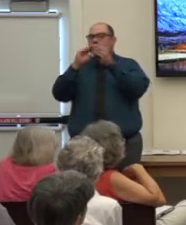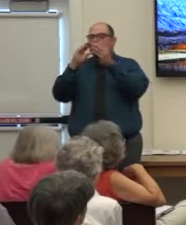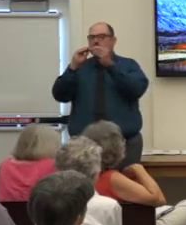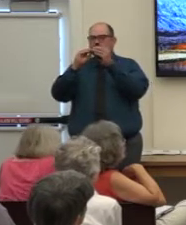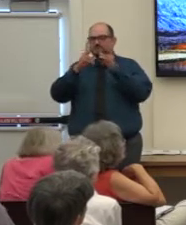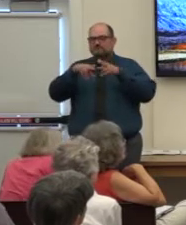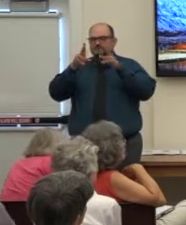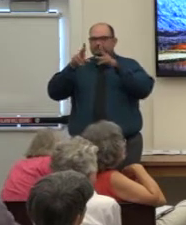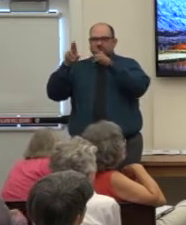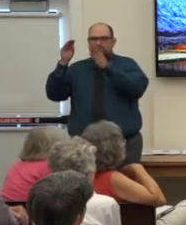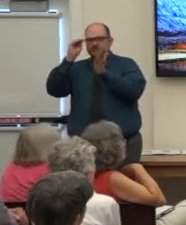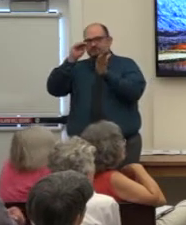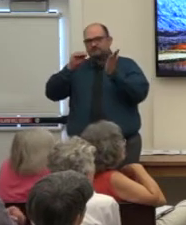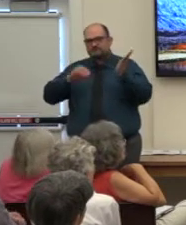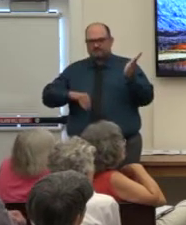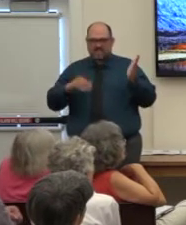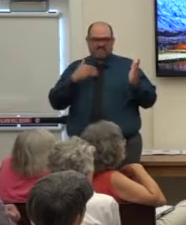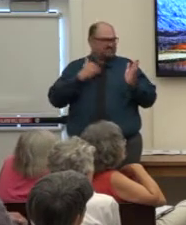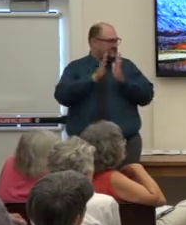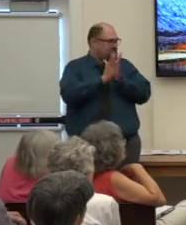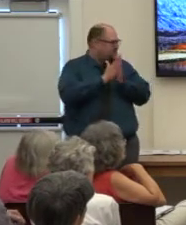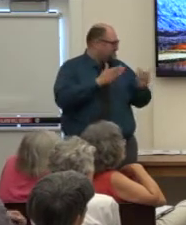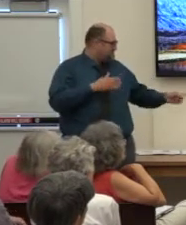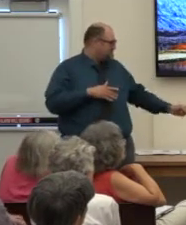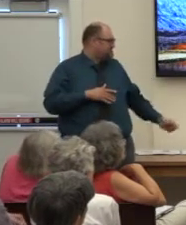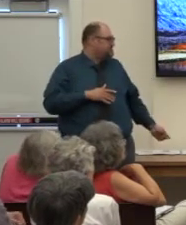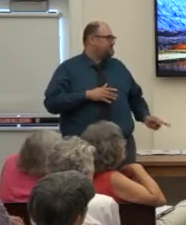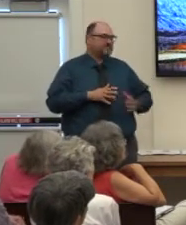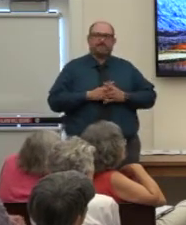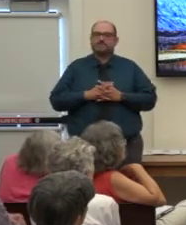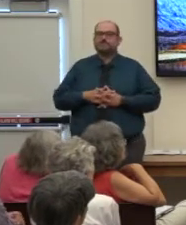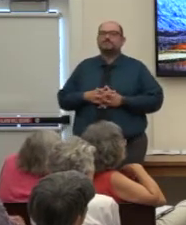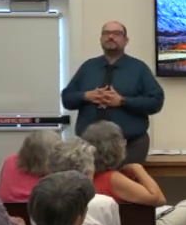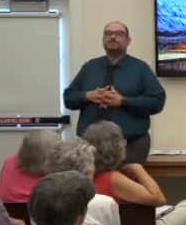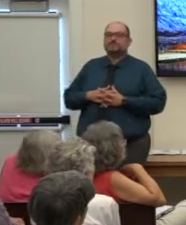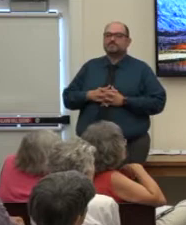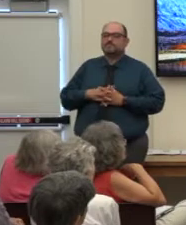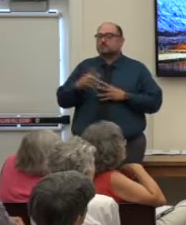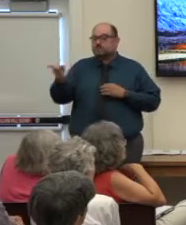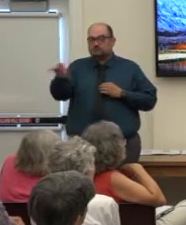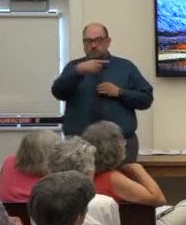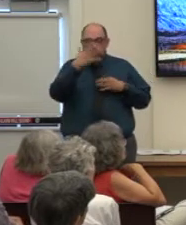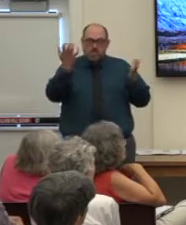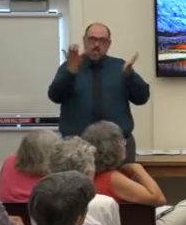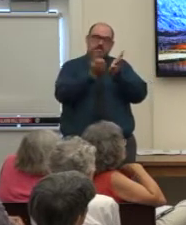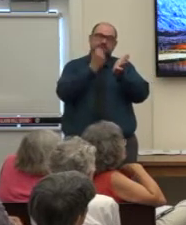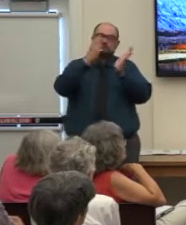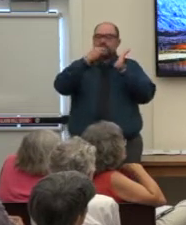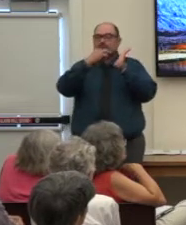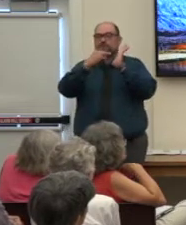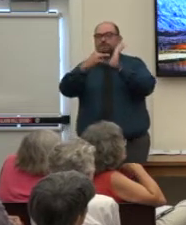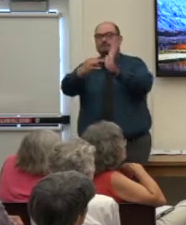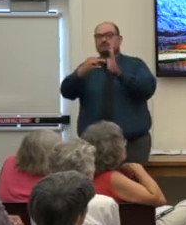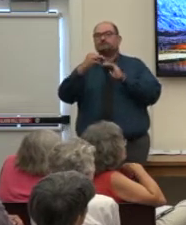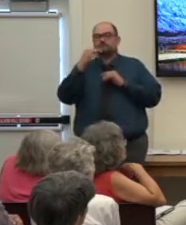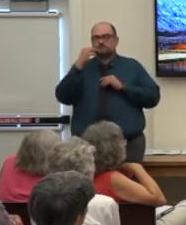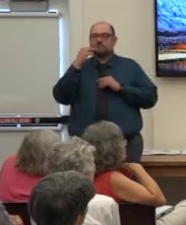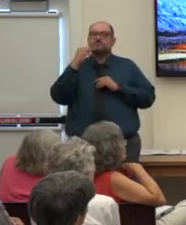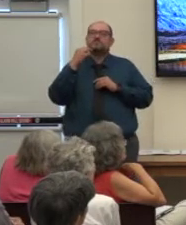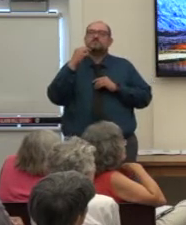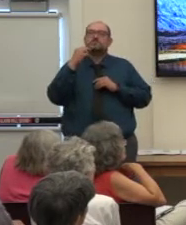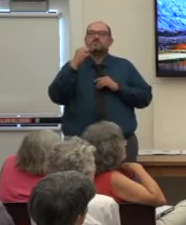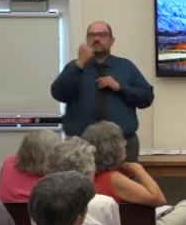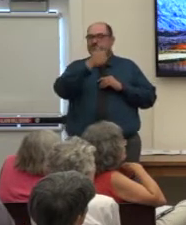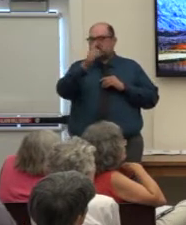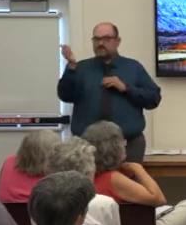one day. And they're here for you to take. If you want to give a donation to the museum, that would be great. But in